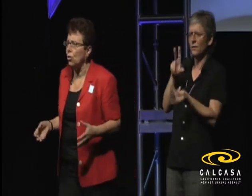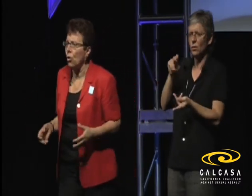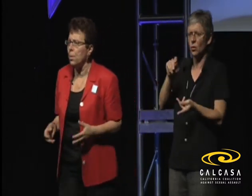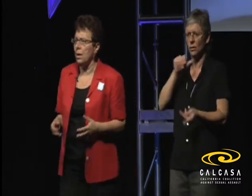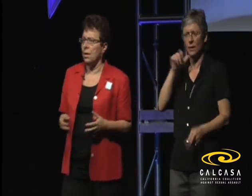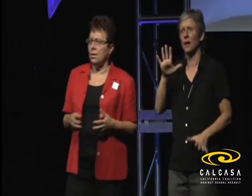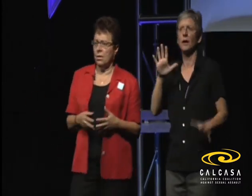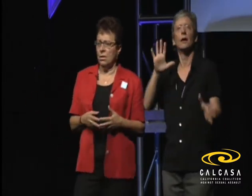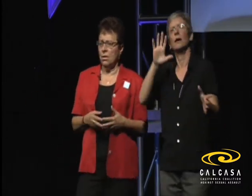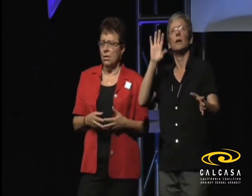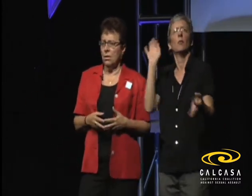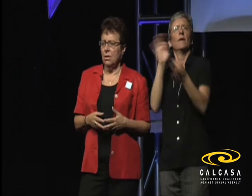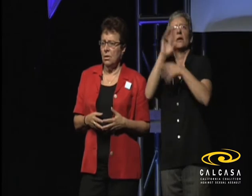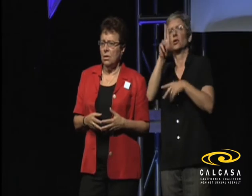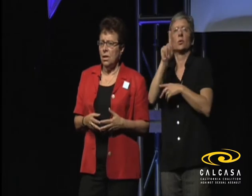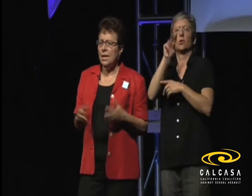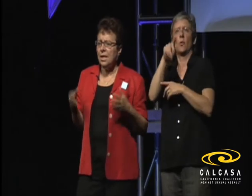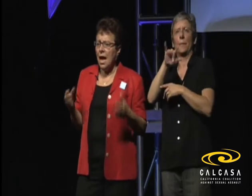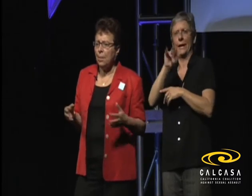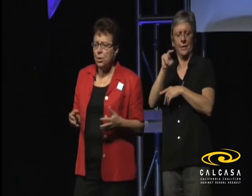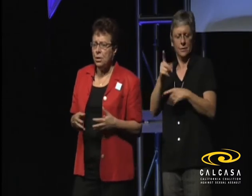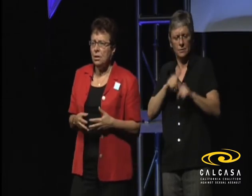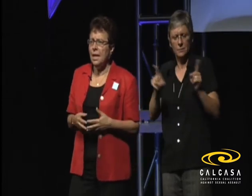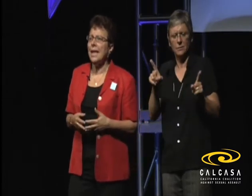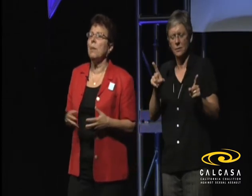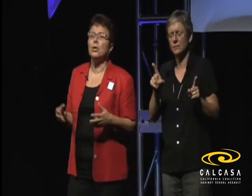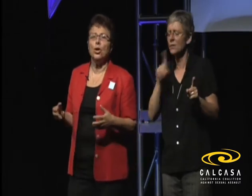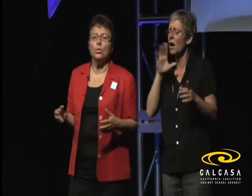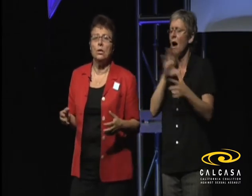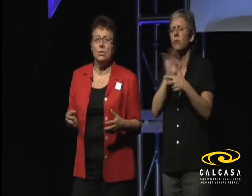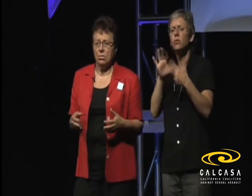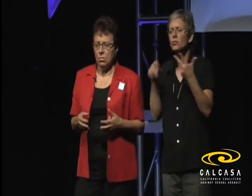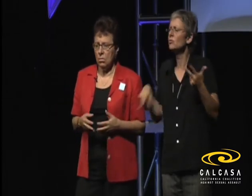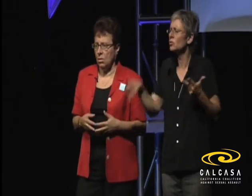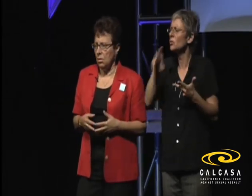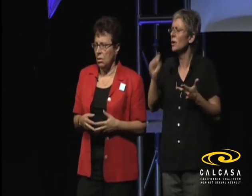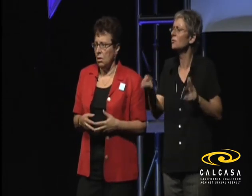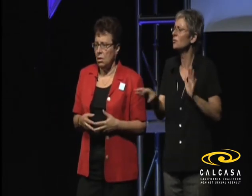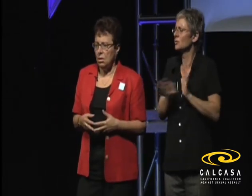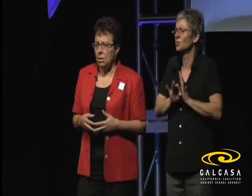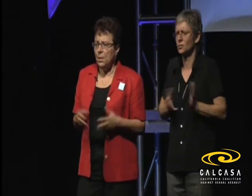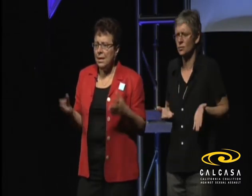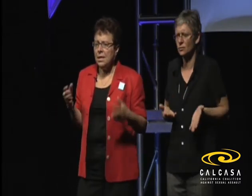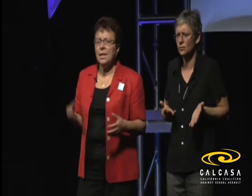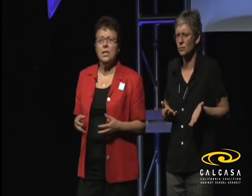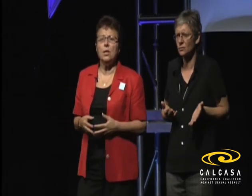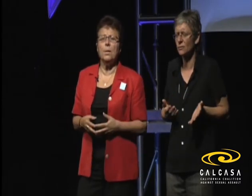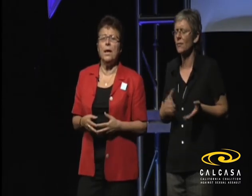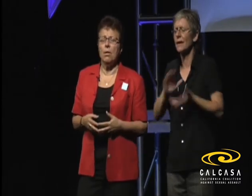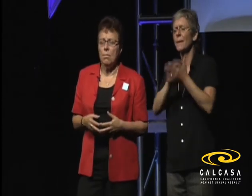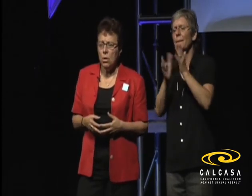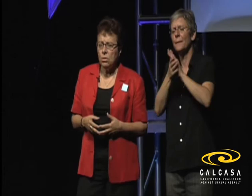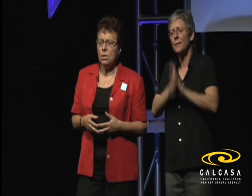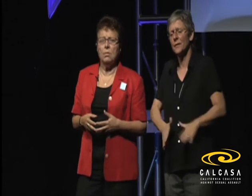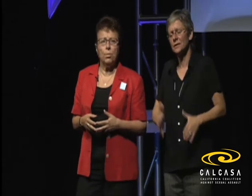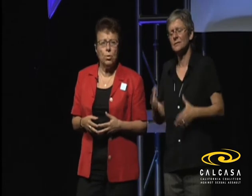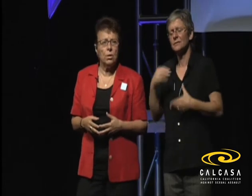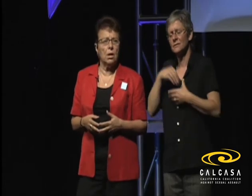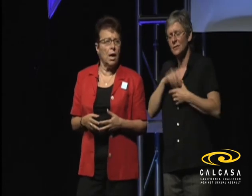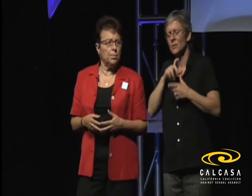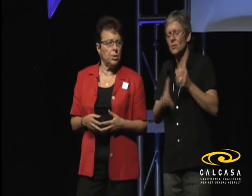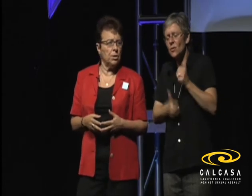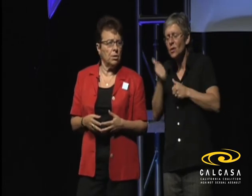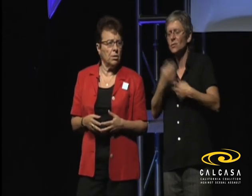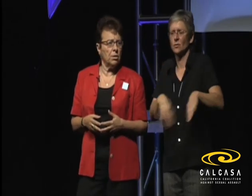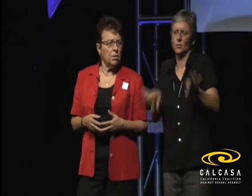not utopian. It is an option, and it can be chosen. Peace needs to be our most